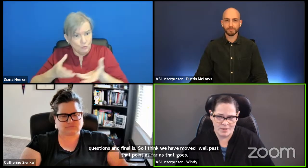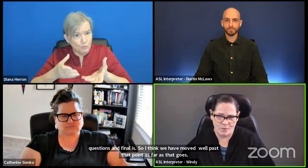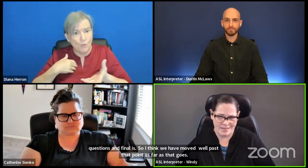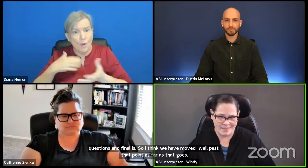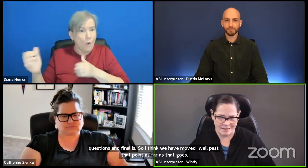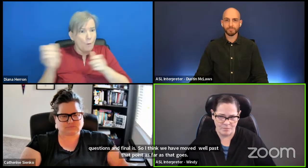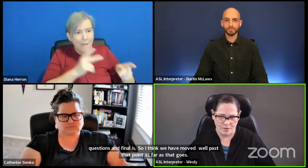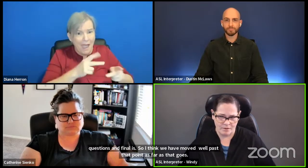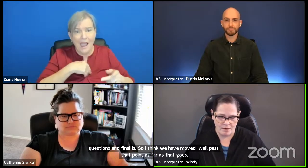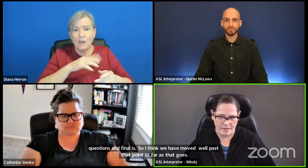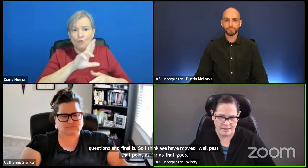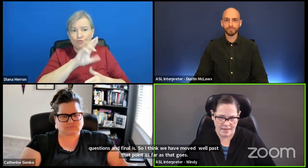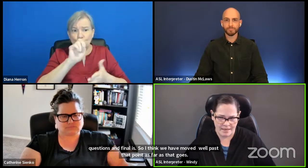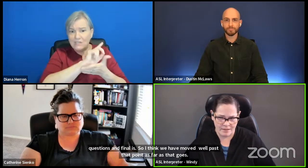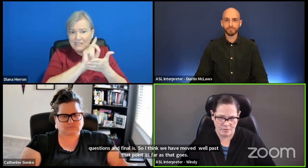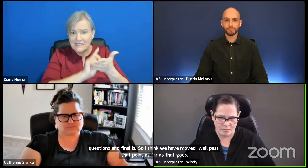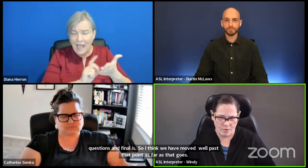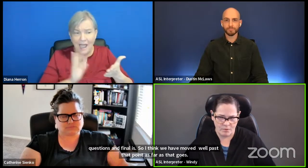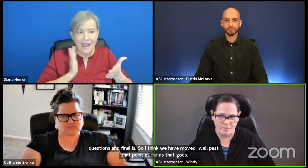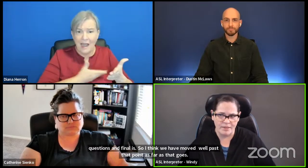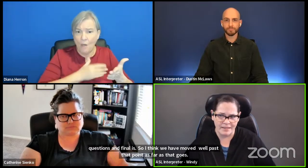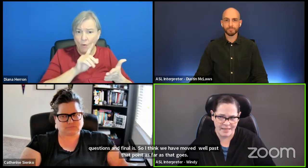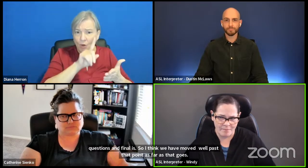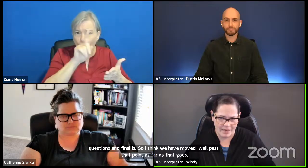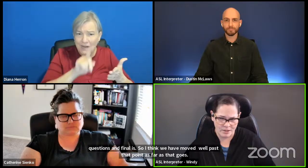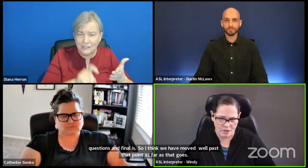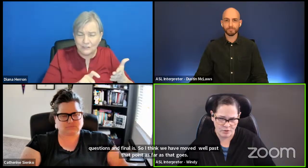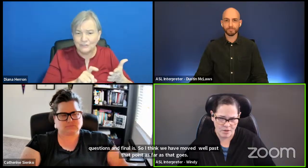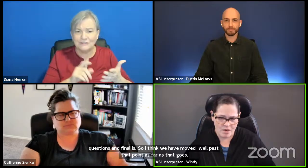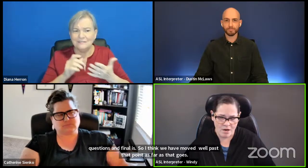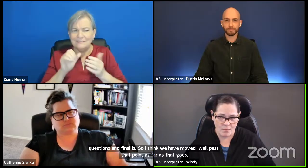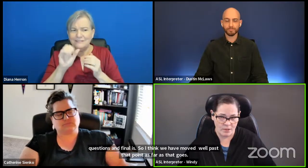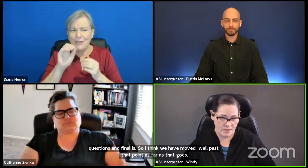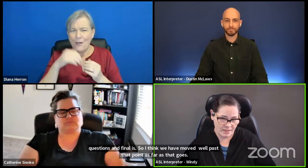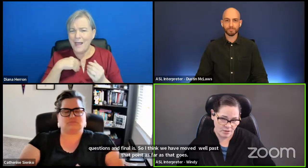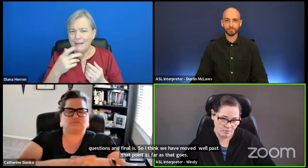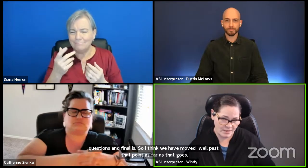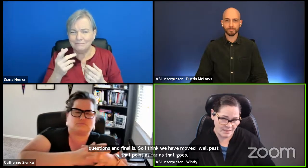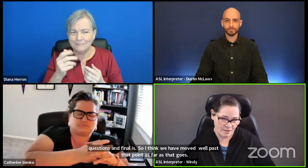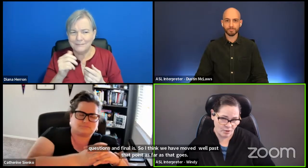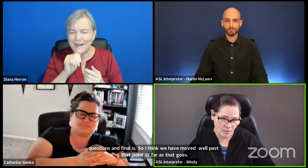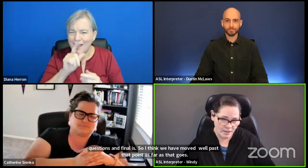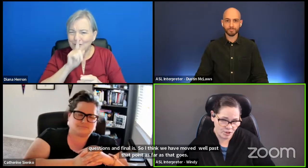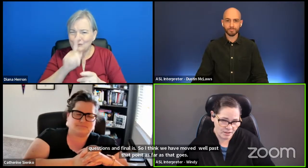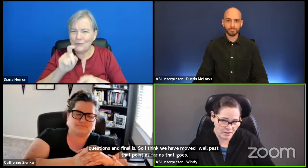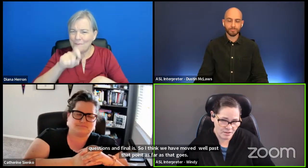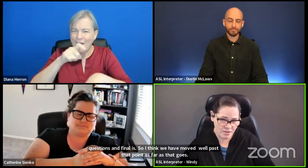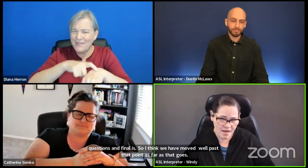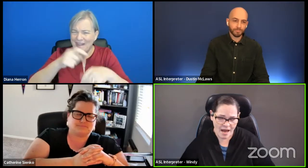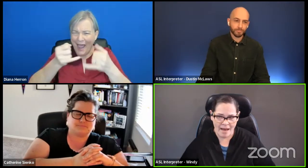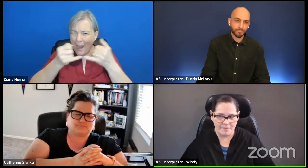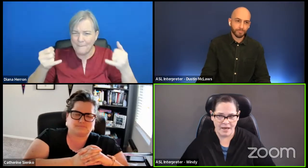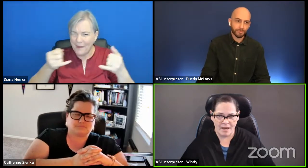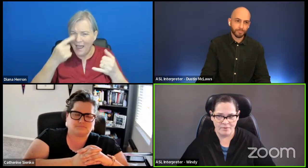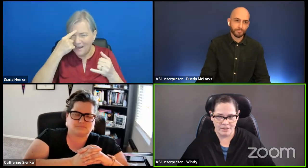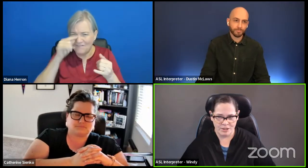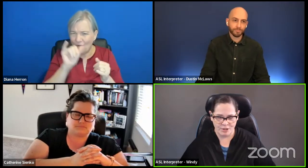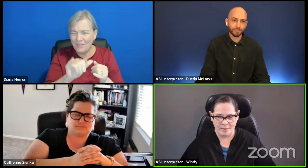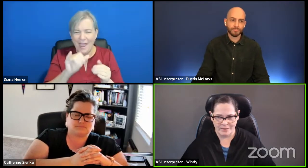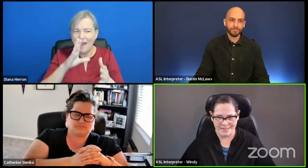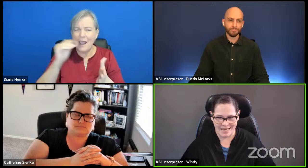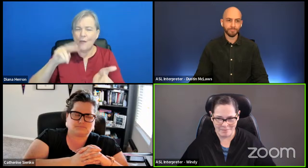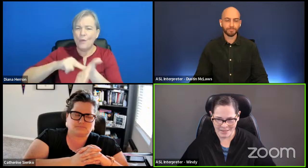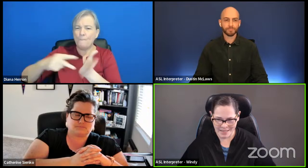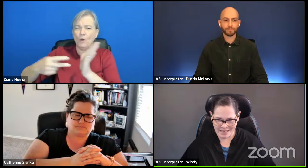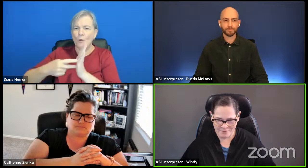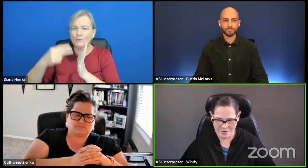are we doing with that input? What are we bringing that back to? Are we using that to redesign our questions? I'm not really